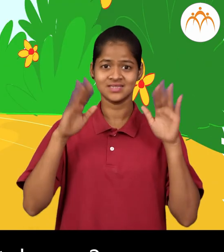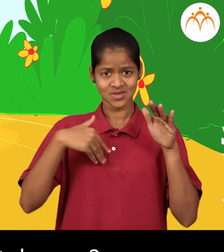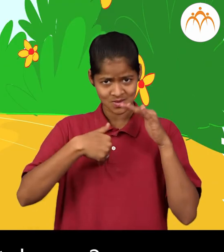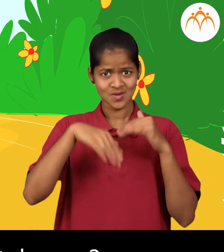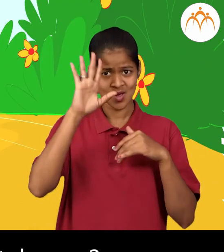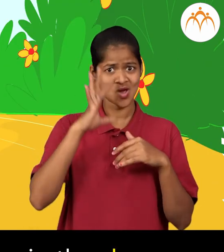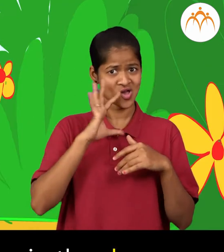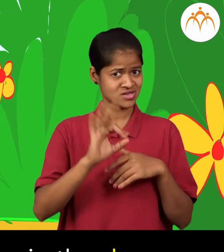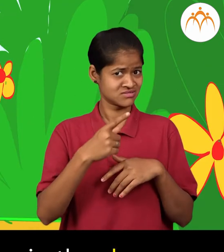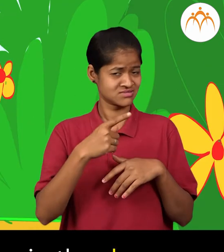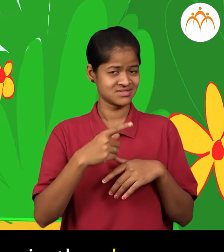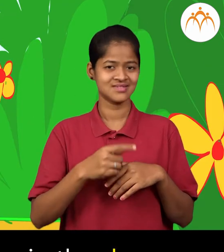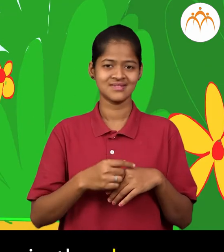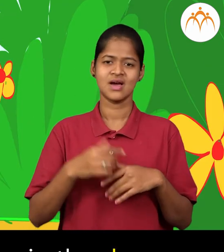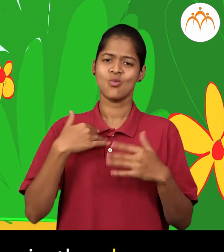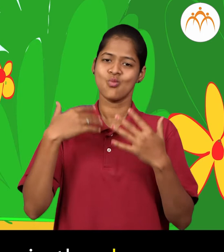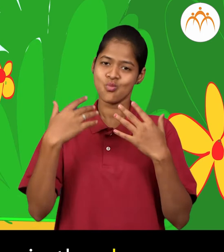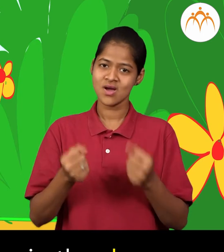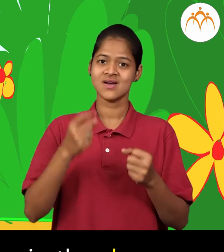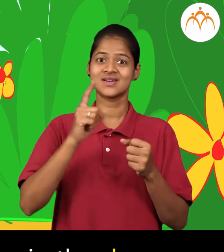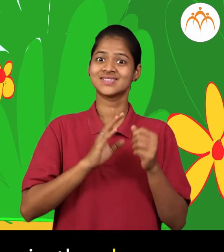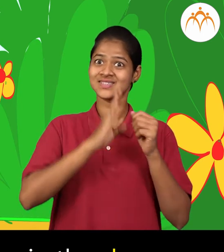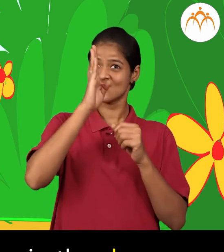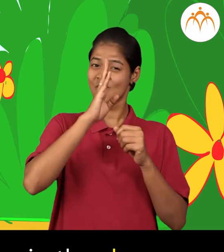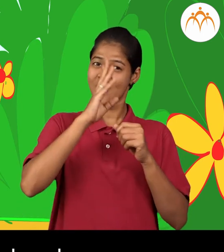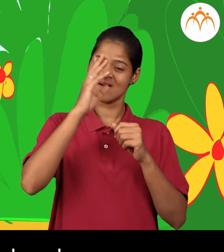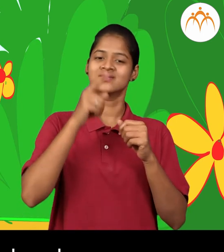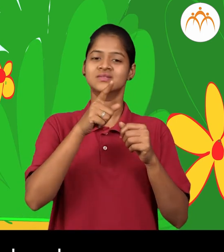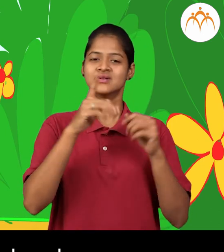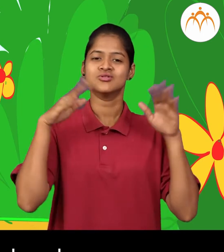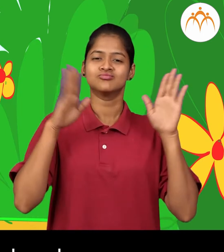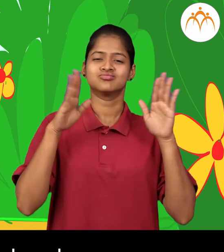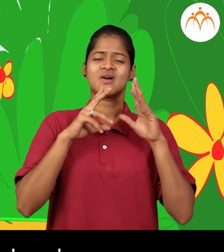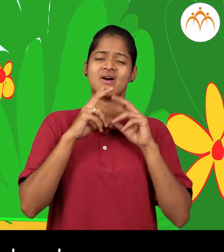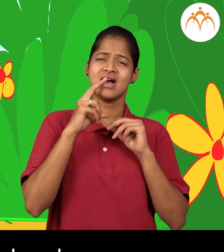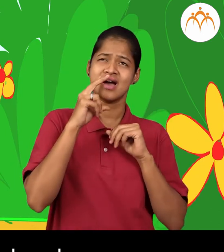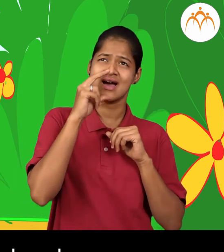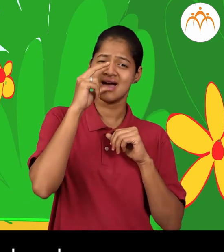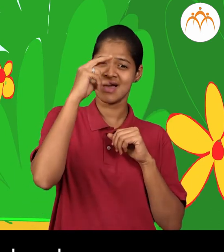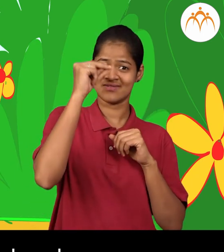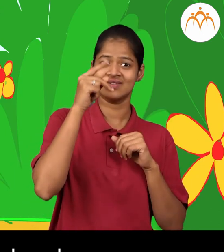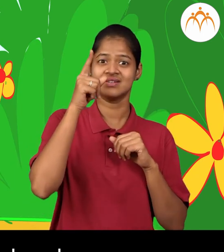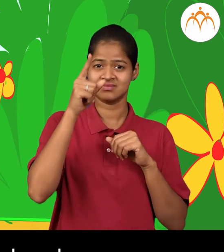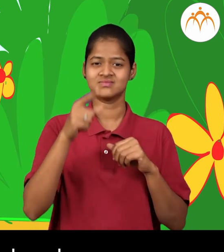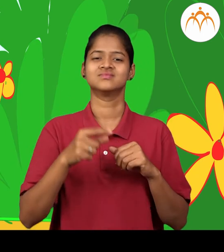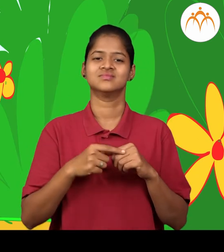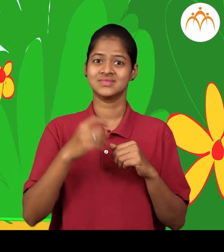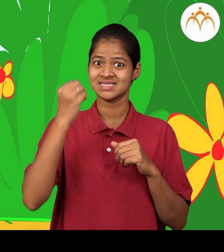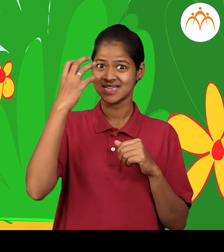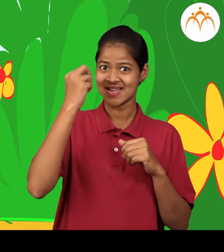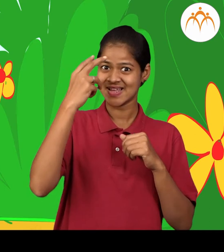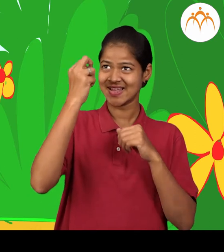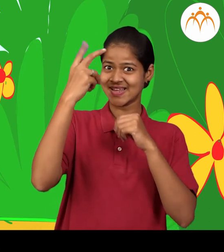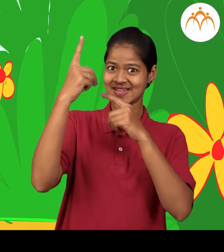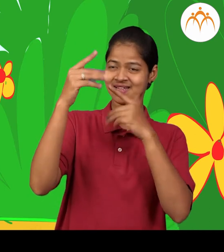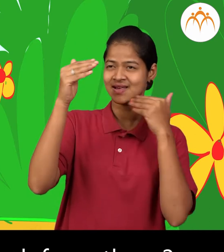really take me? I want to go high up in the sky, see the stars closely. How